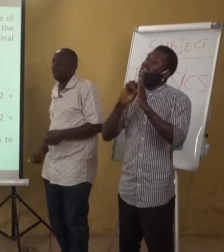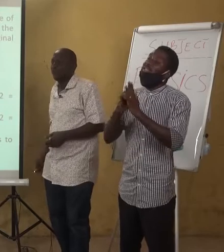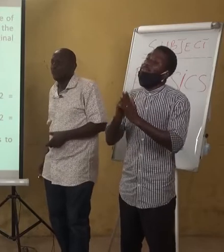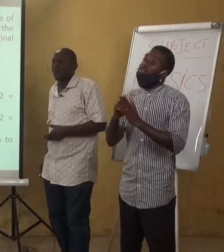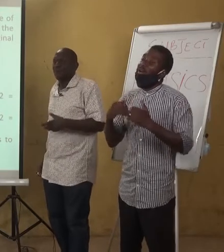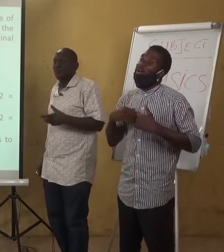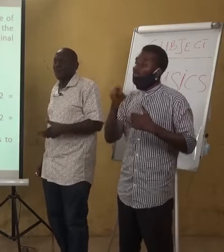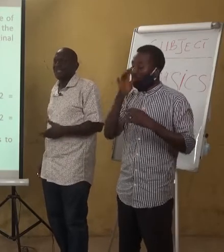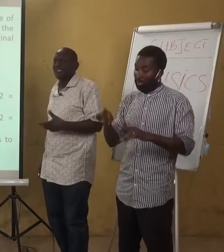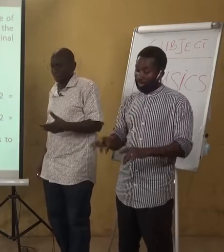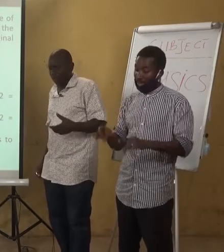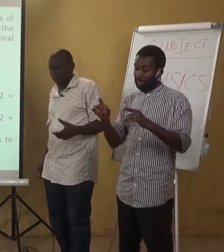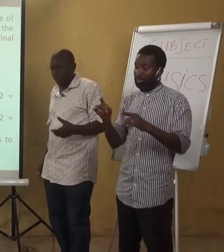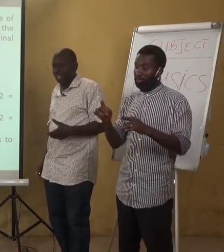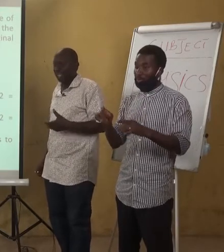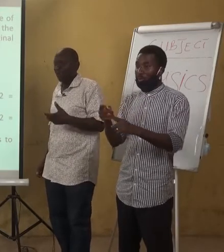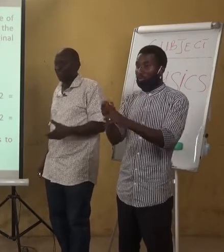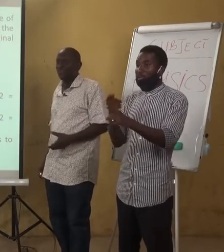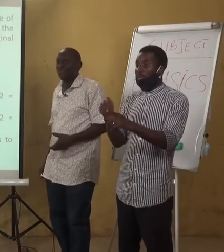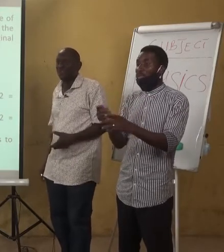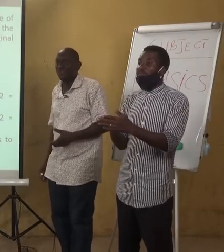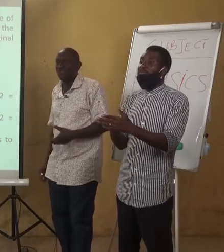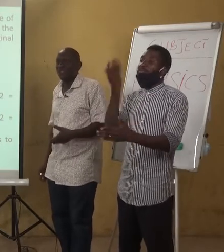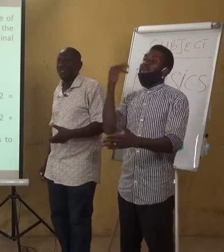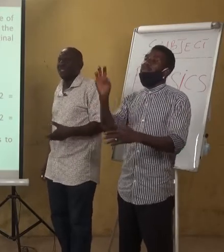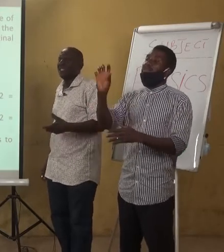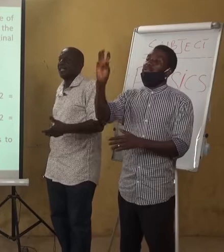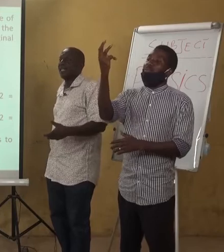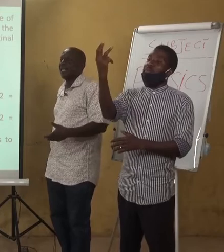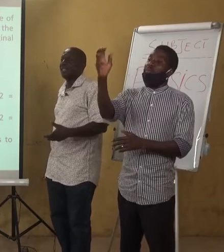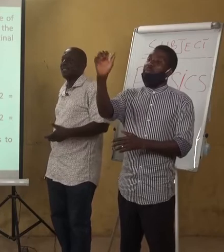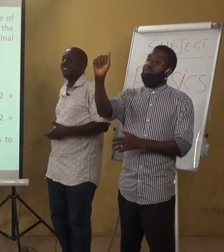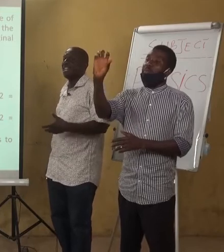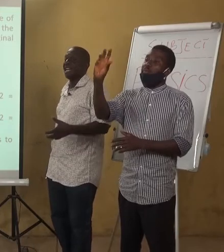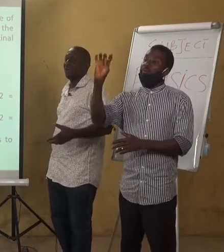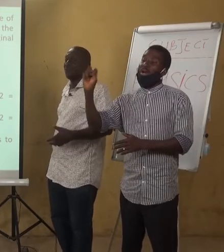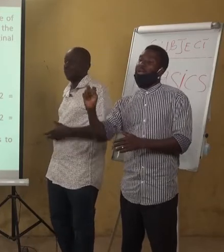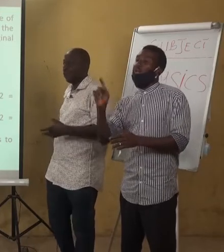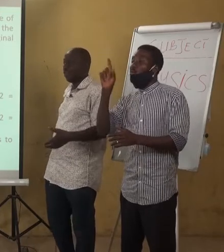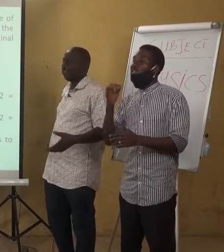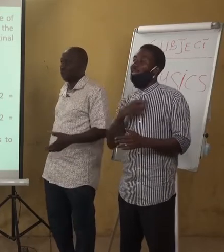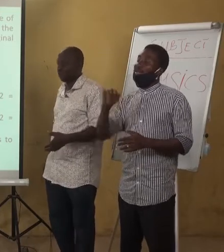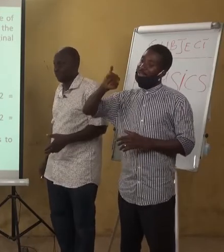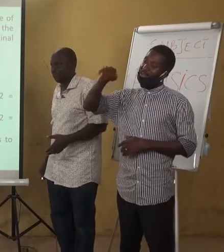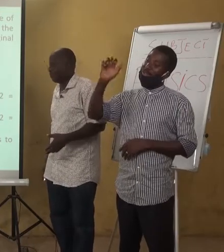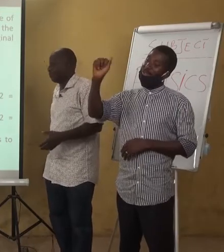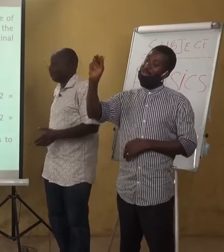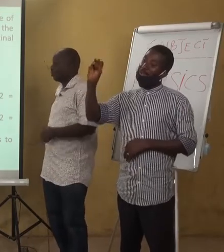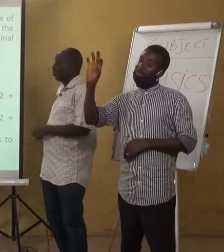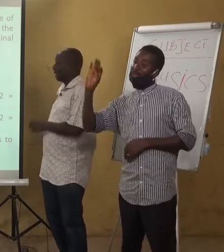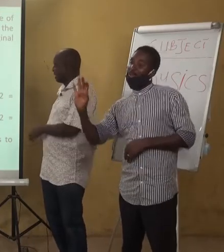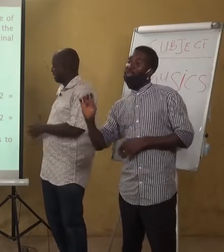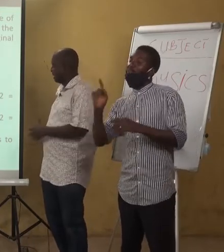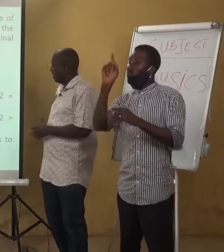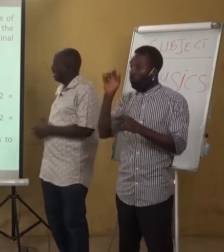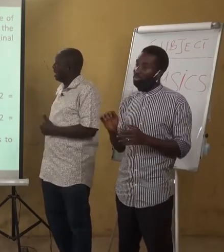from past WAEC questions and JAM questions. So